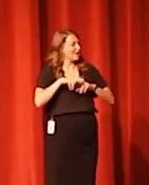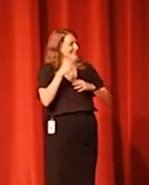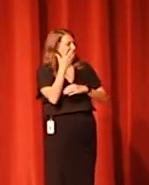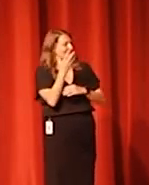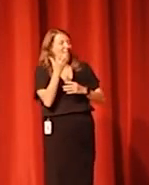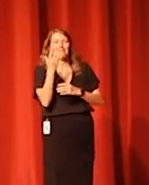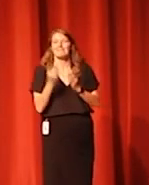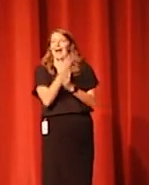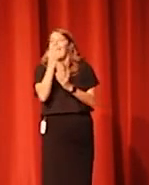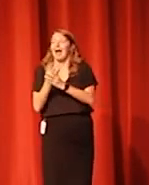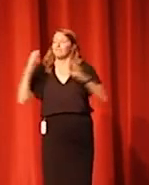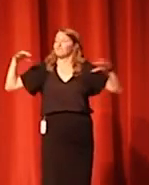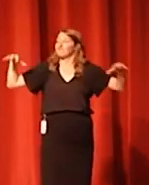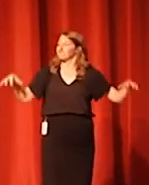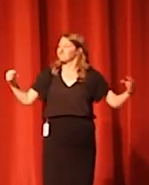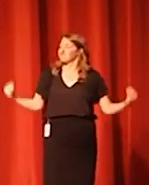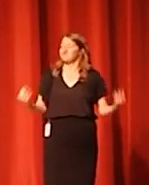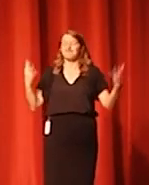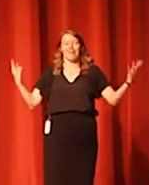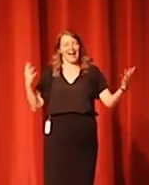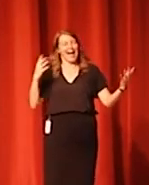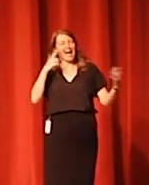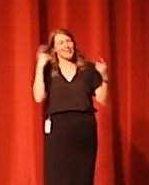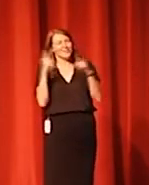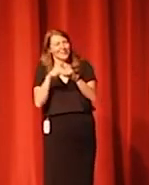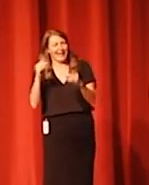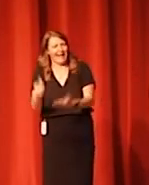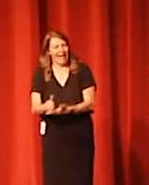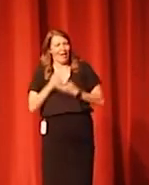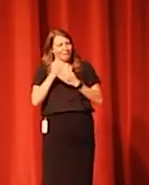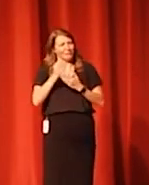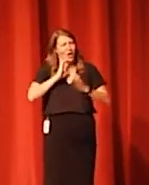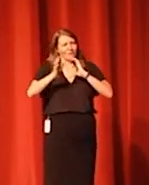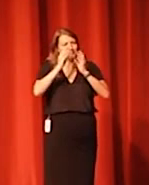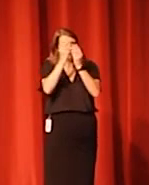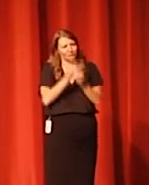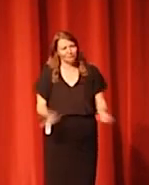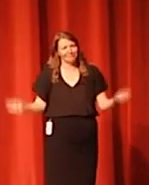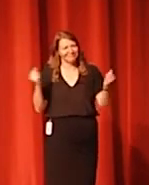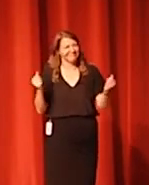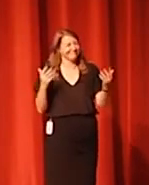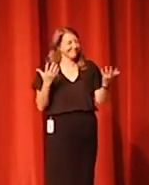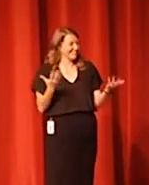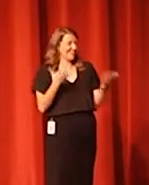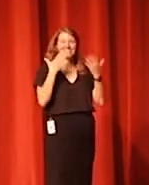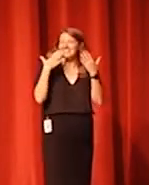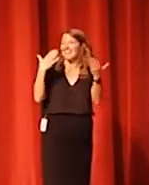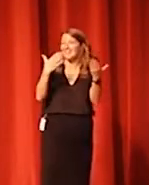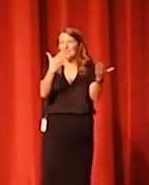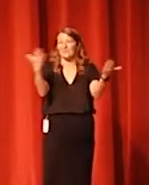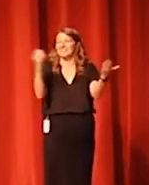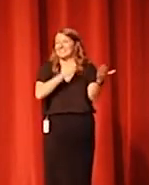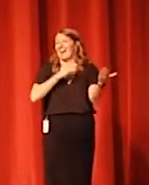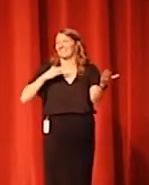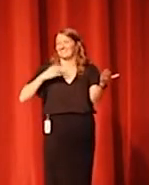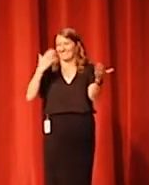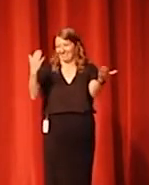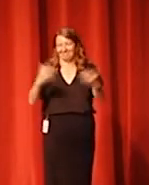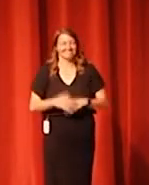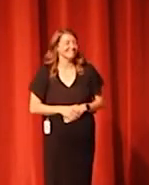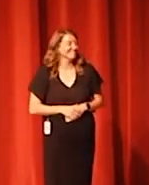it fostered a sparkling conversation to be in such a comfortable setting. So thank you, staff, as